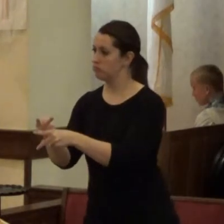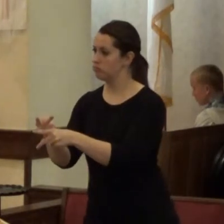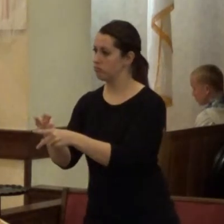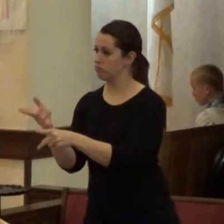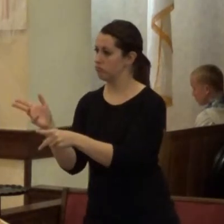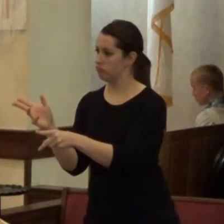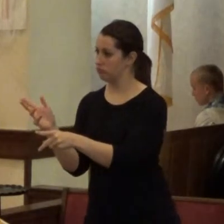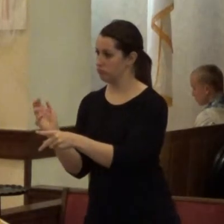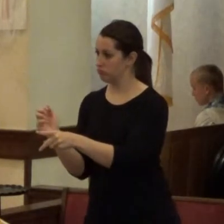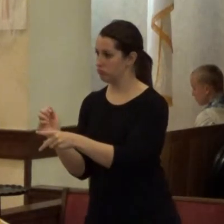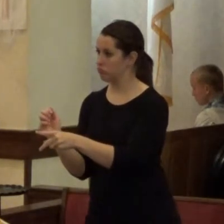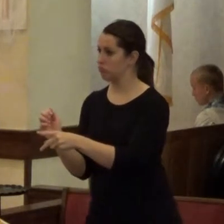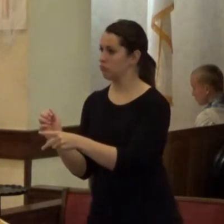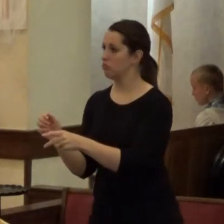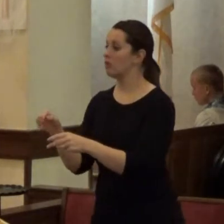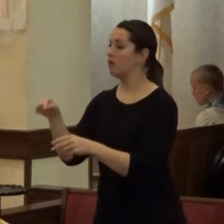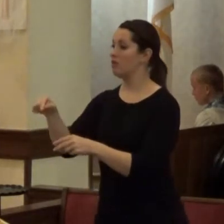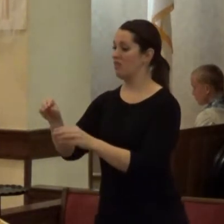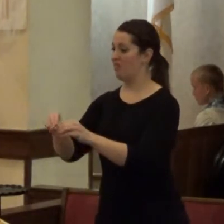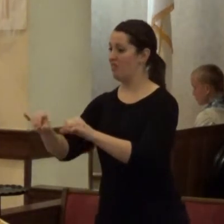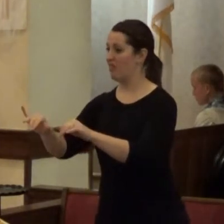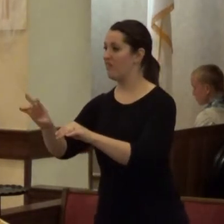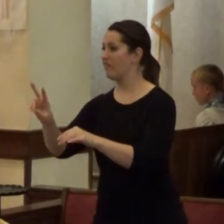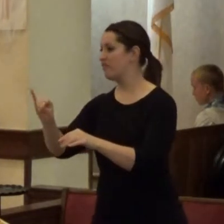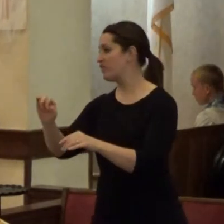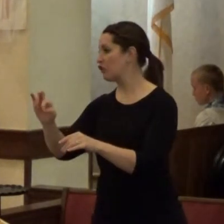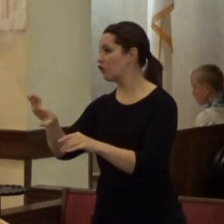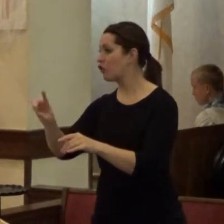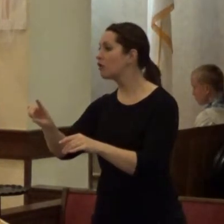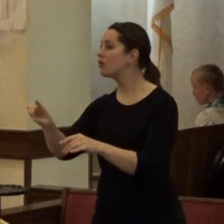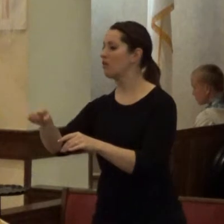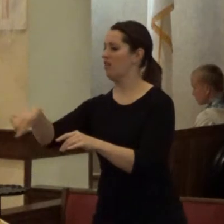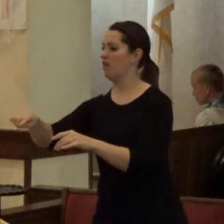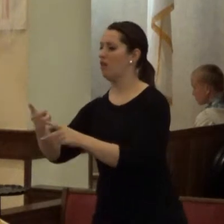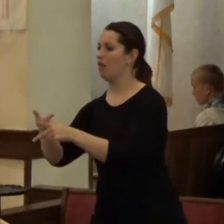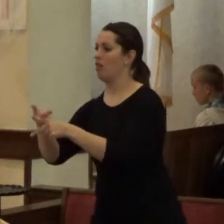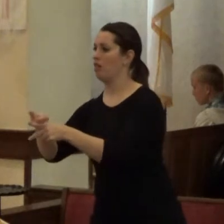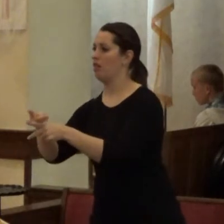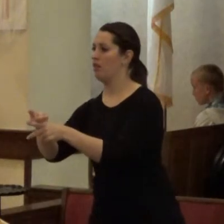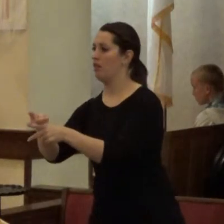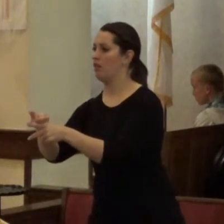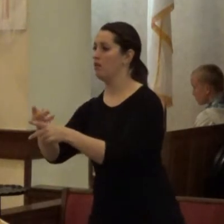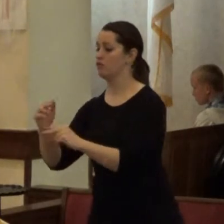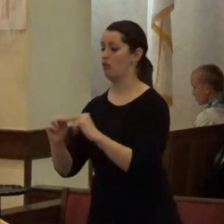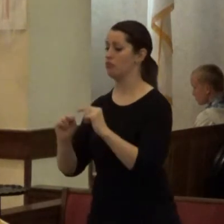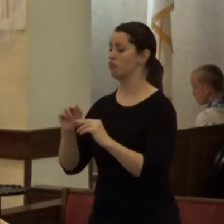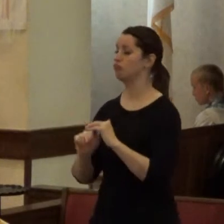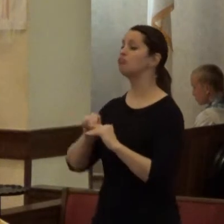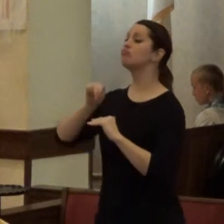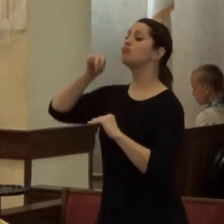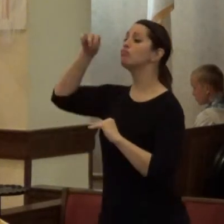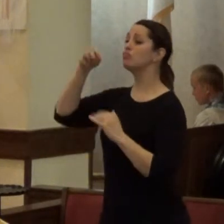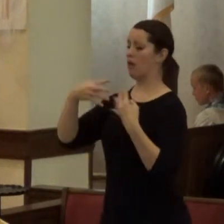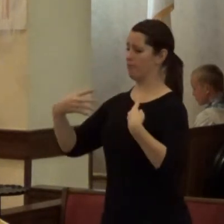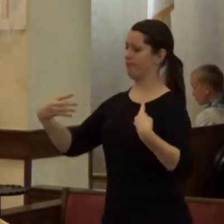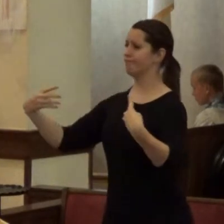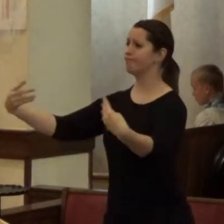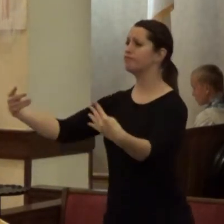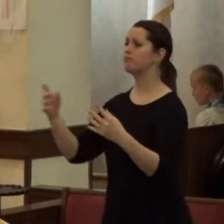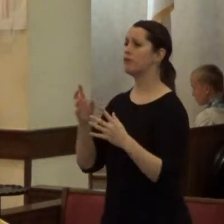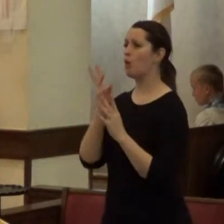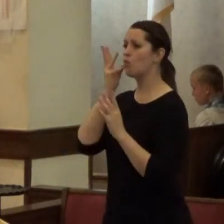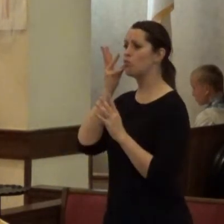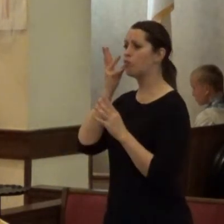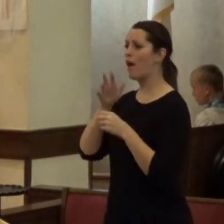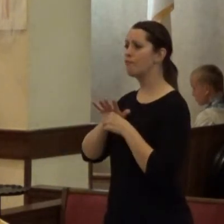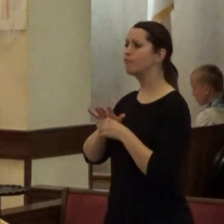land, stewards of the vineyard. And so the owners set up a watchtower, a fence, and a wine press, and